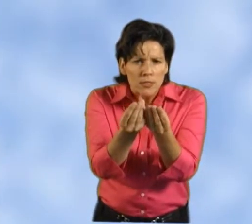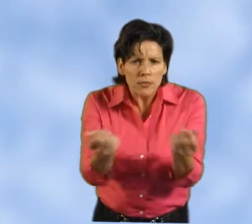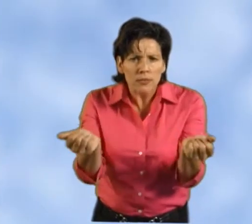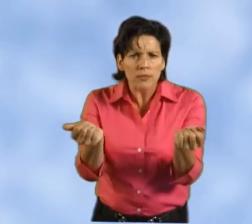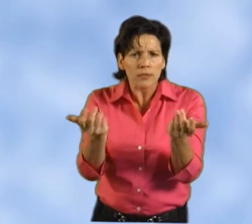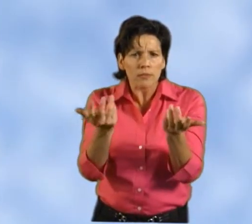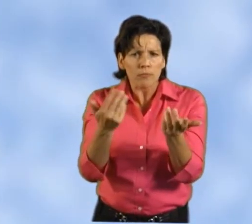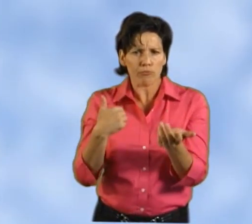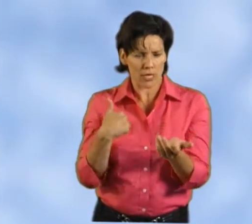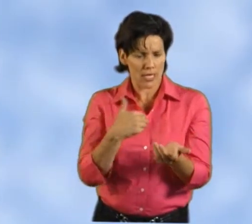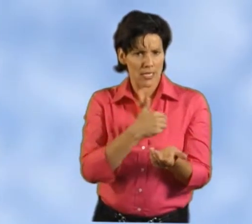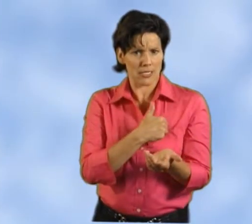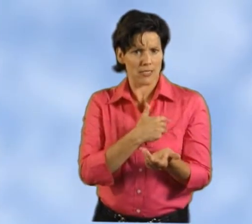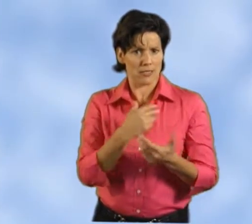The first chapter